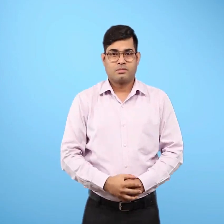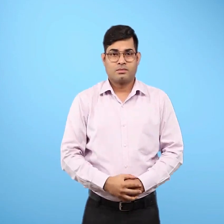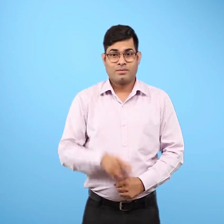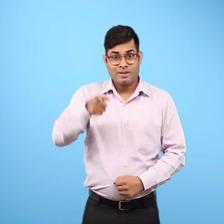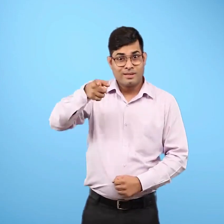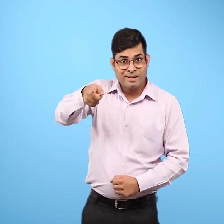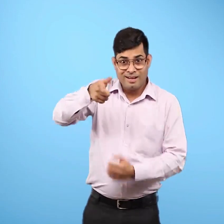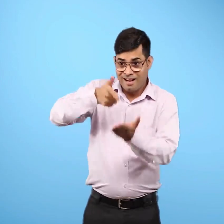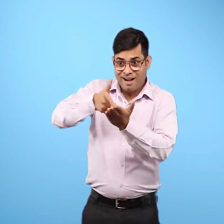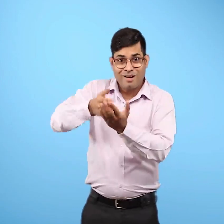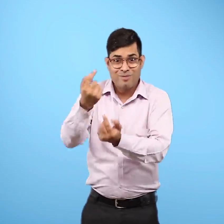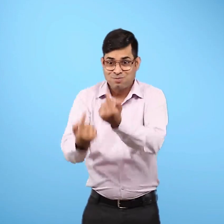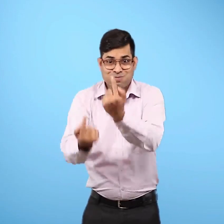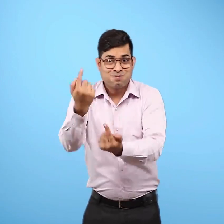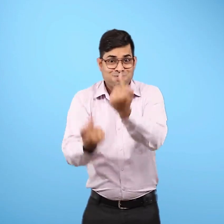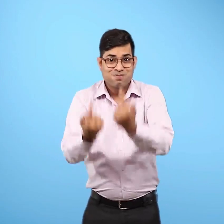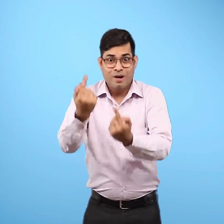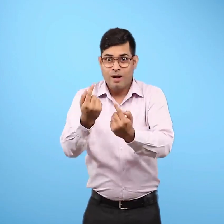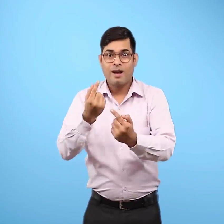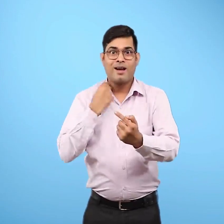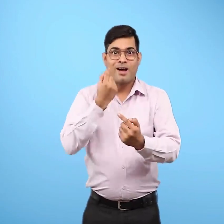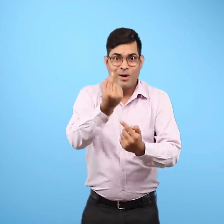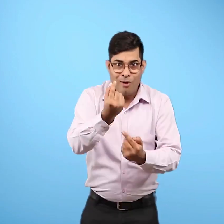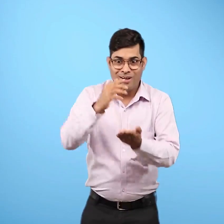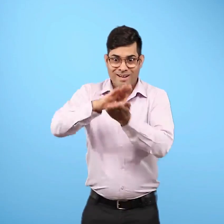There was no rain and crops failed.